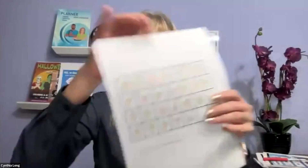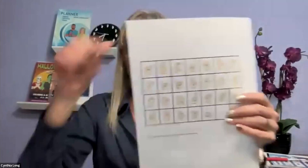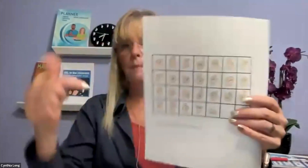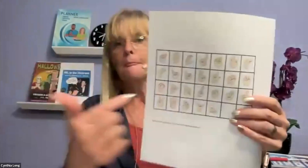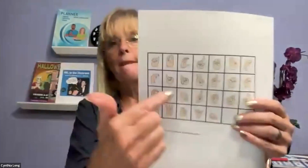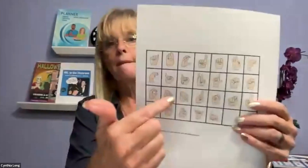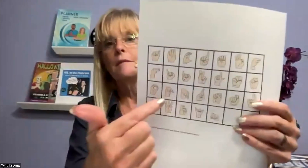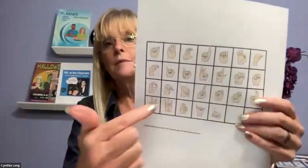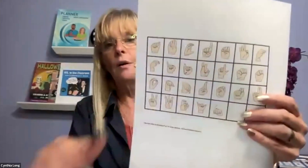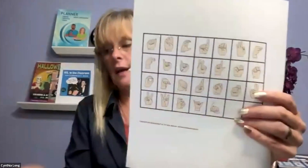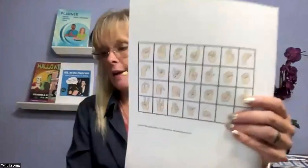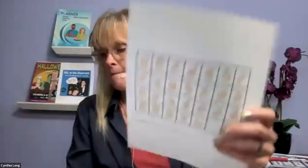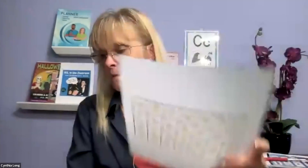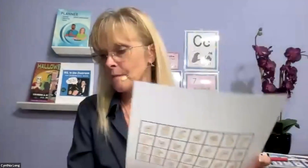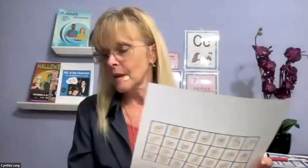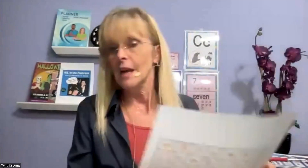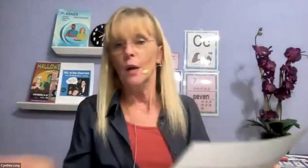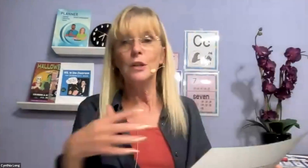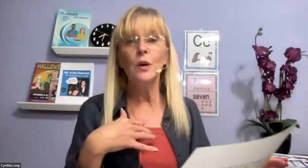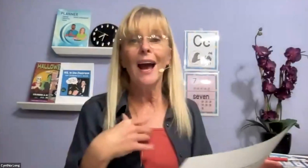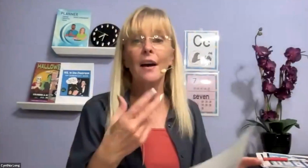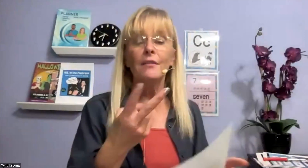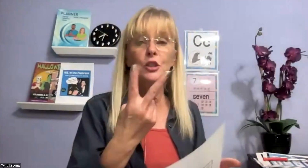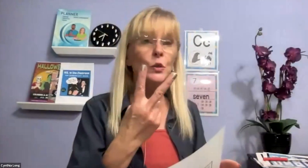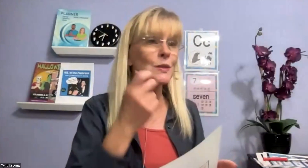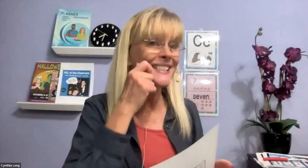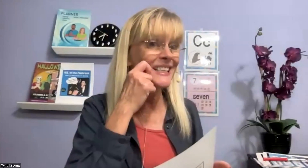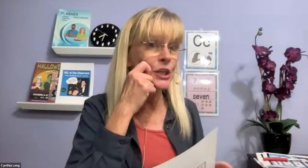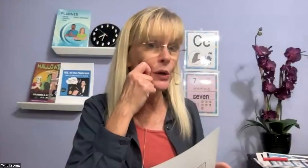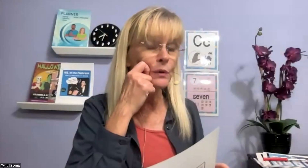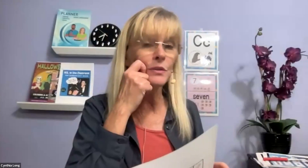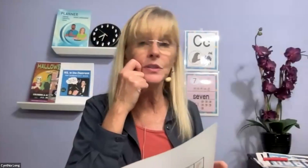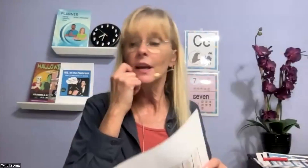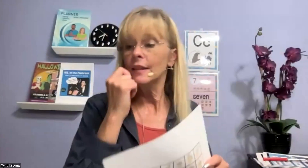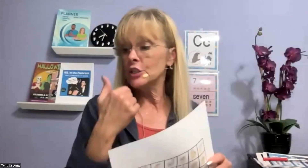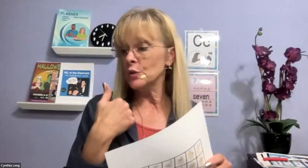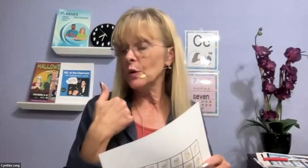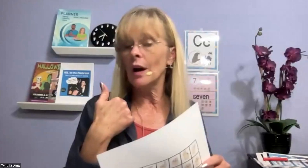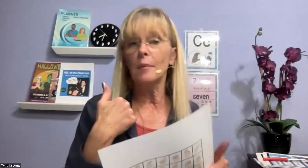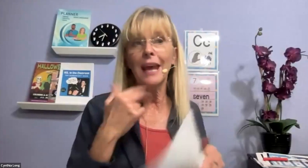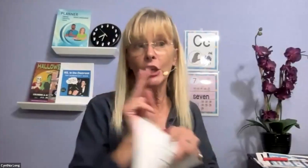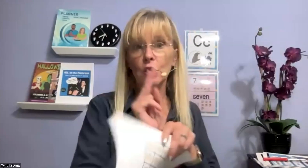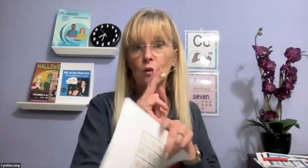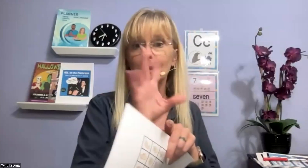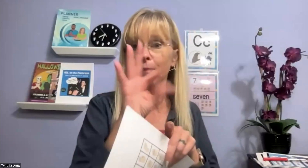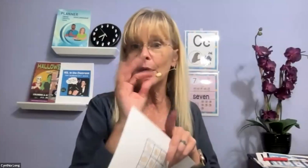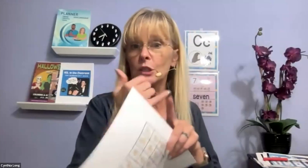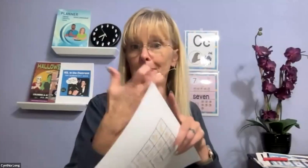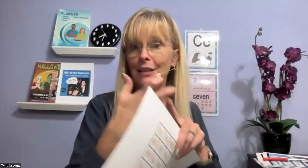out, okay? And we do have 2 skin tones that you can use and pick which matches